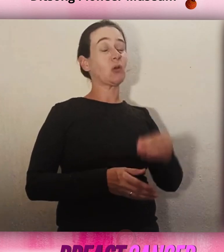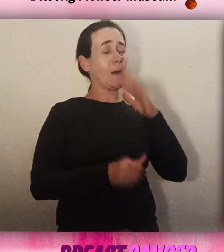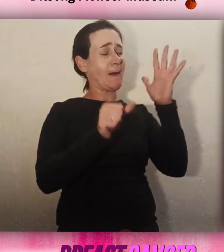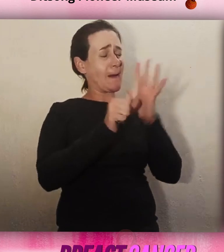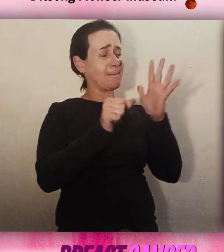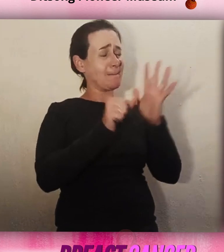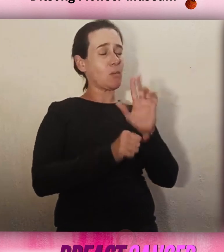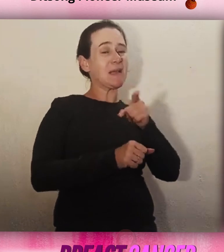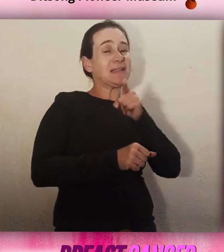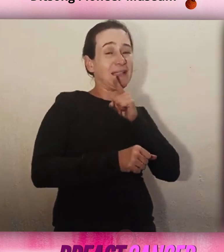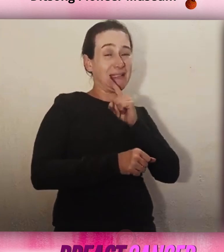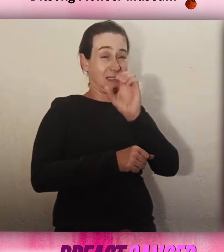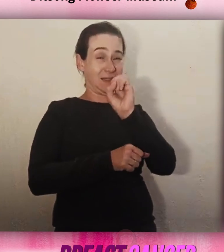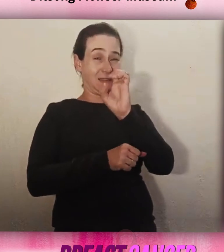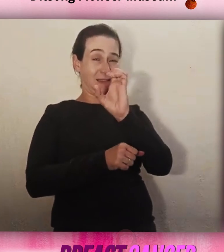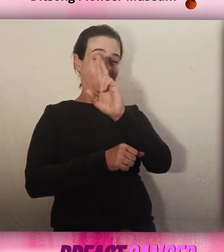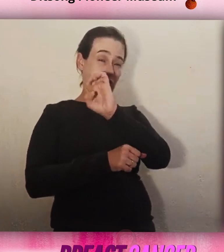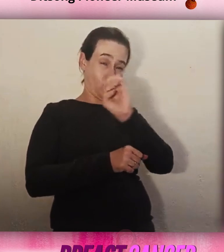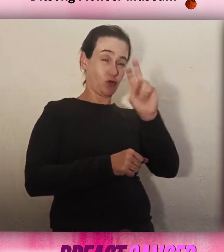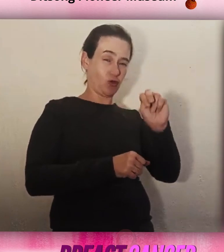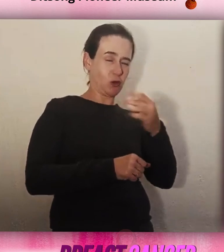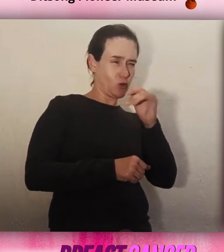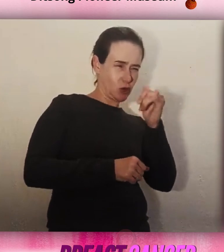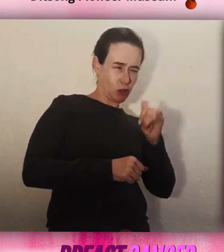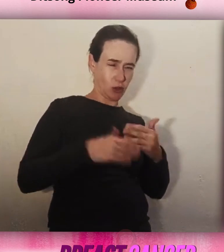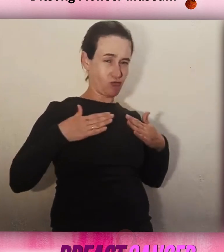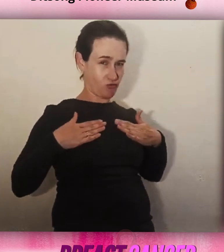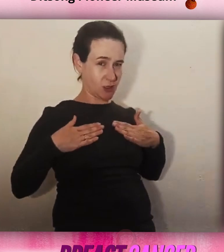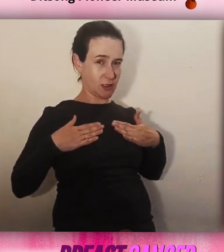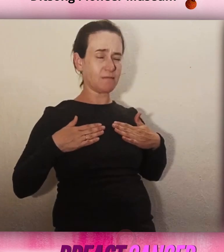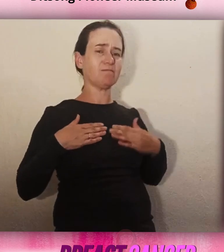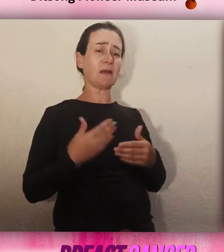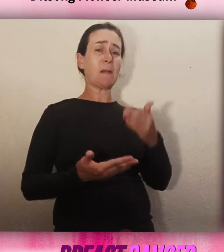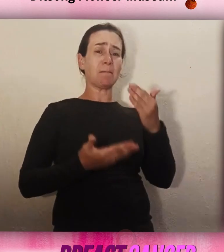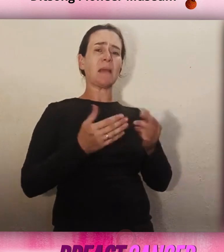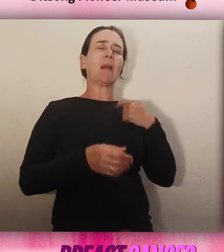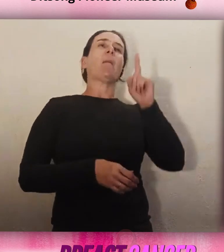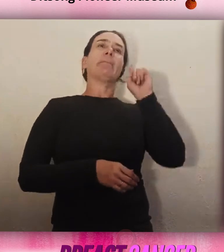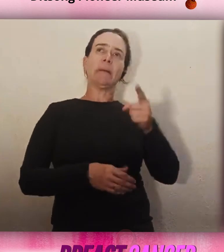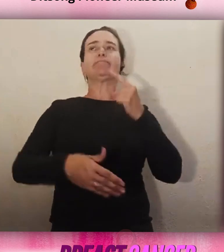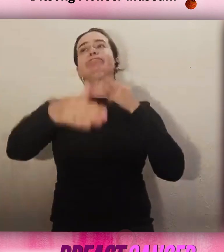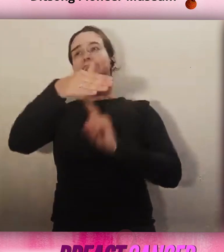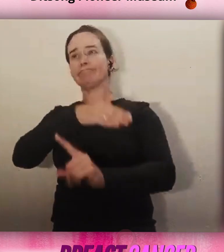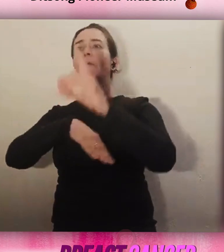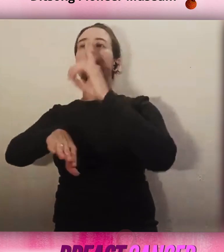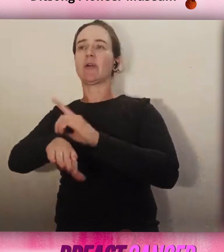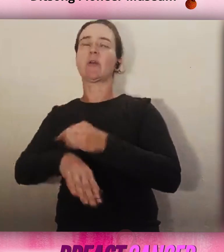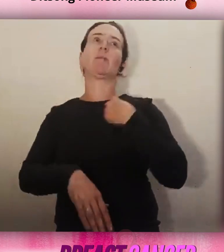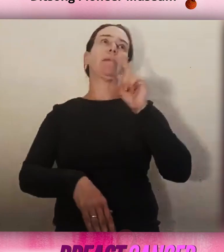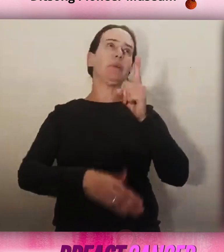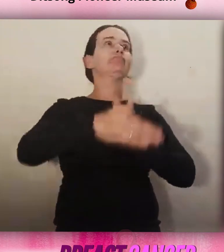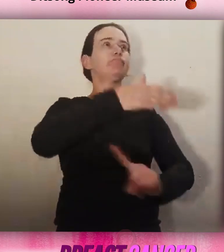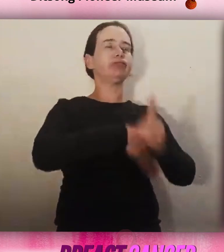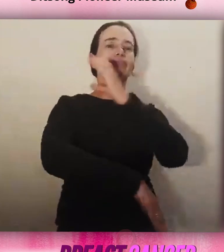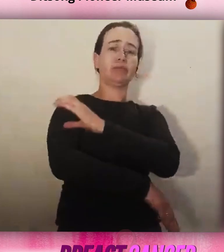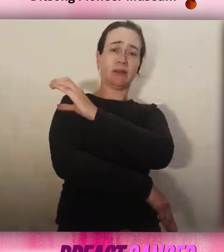this comes to, as I said, the screening, which is the breast examination. Yes. And people tend to think you need to go to the doctor to